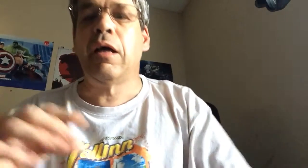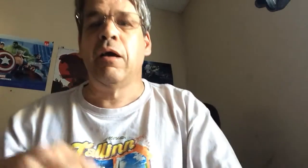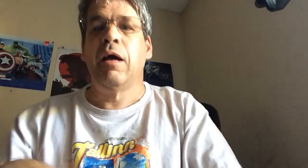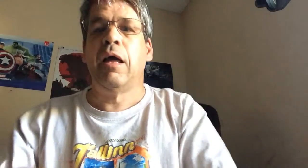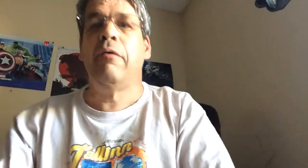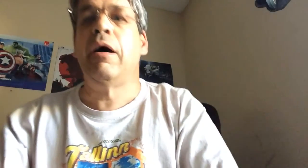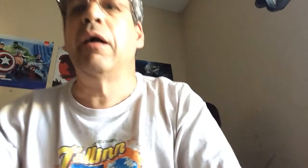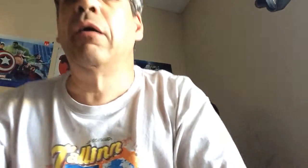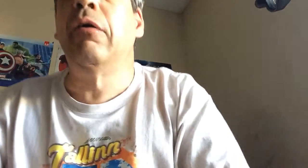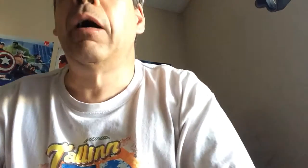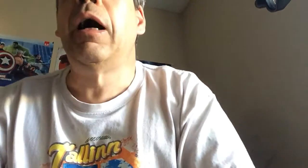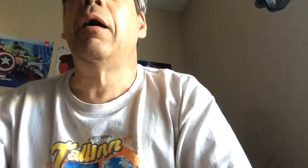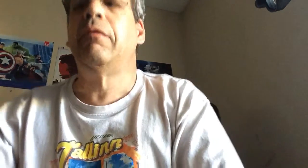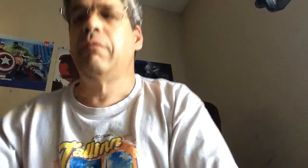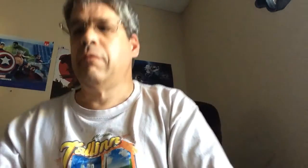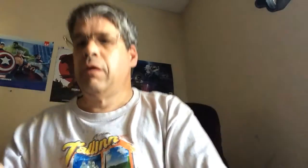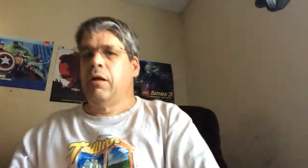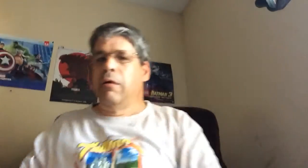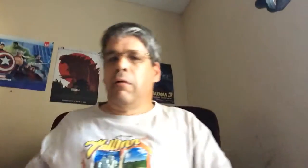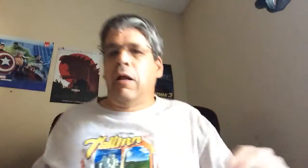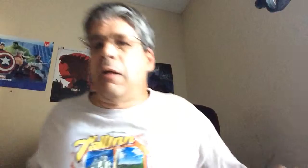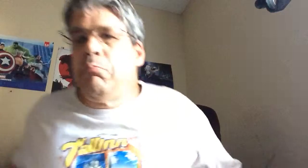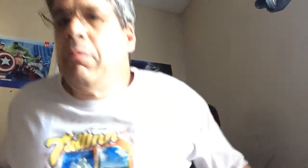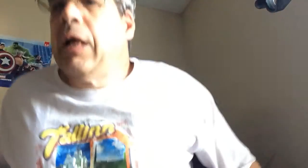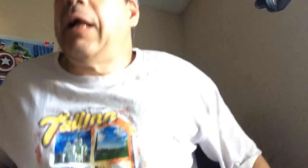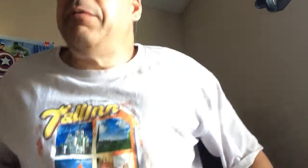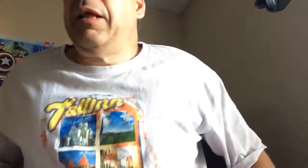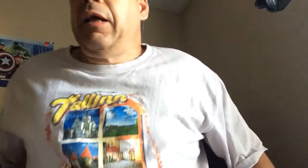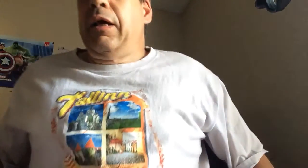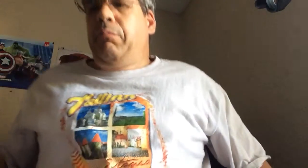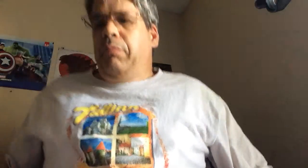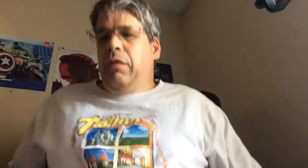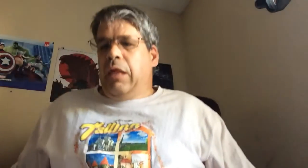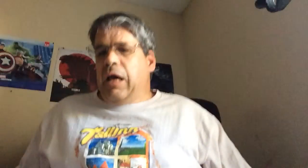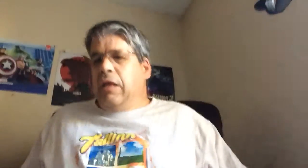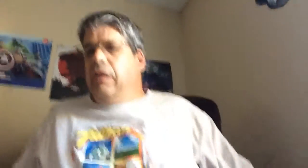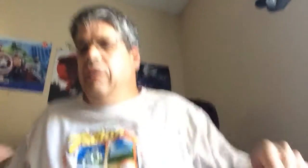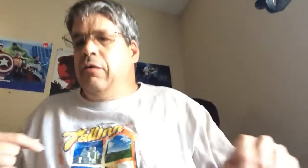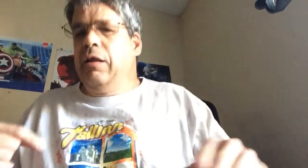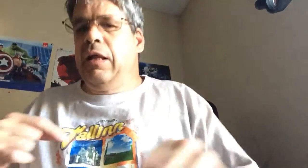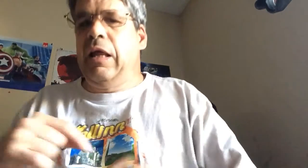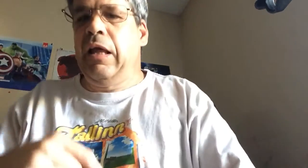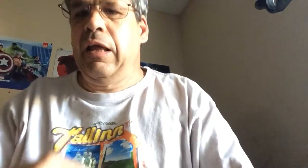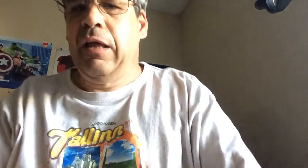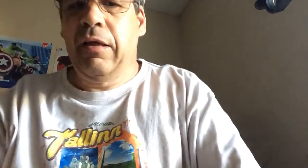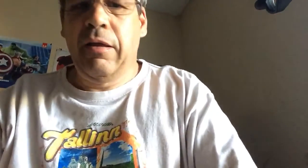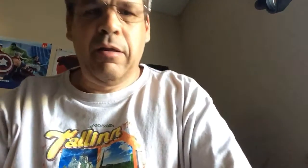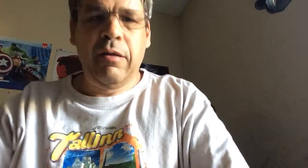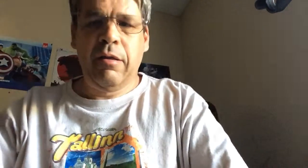Okay, here I go. I'm handicapped like you see.